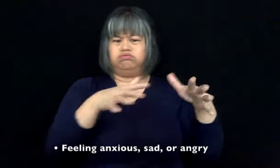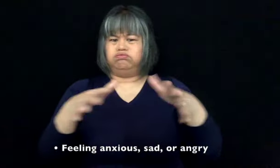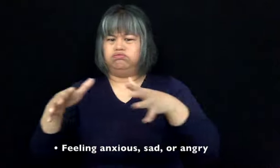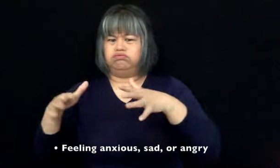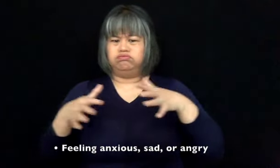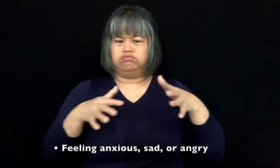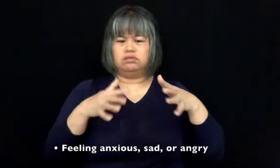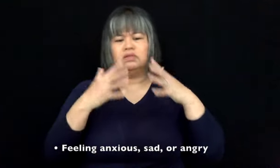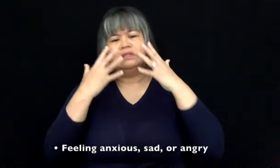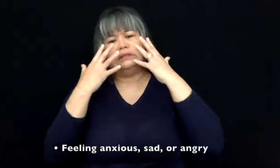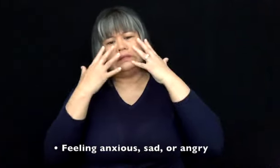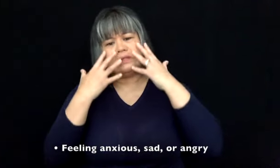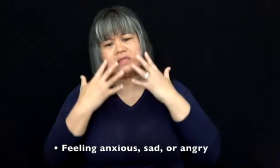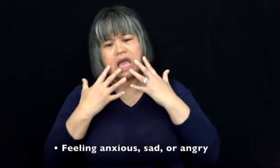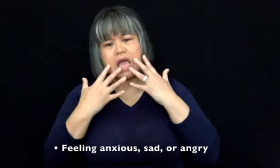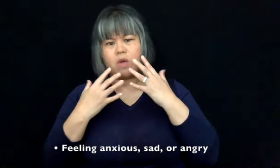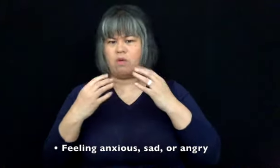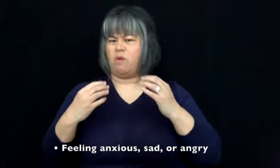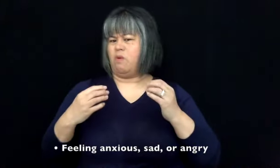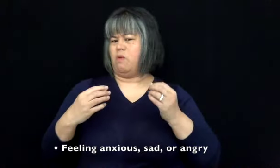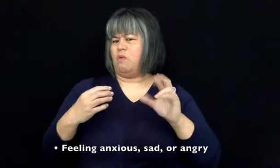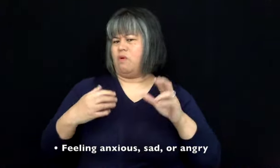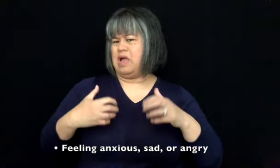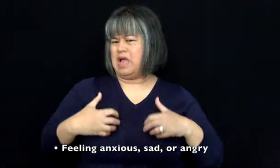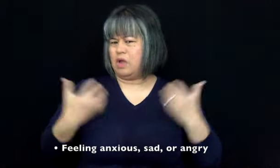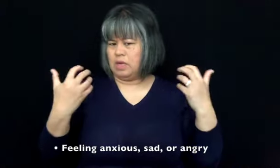Feeling anxious, sad, or angry,